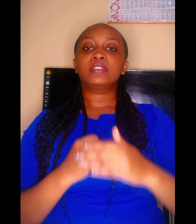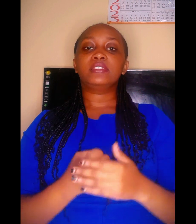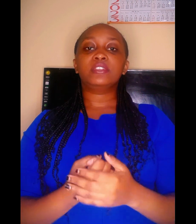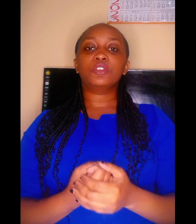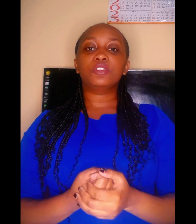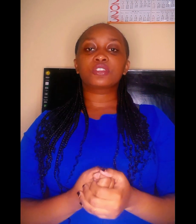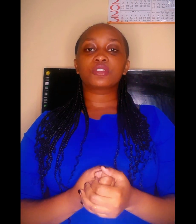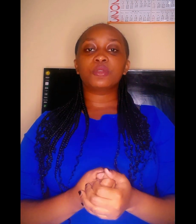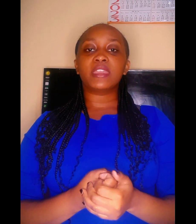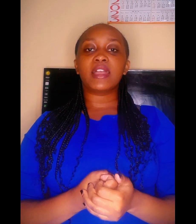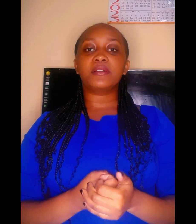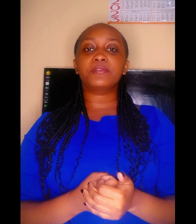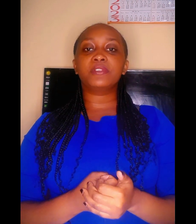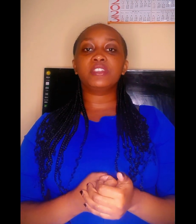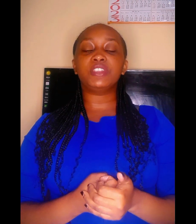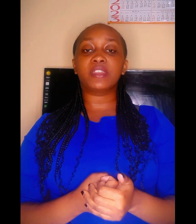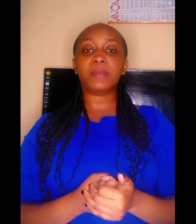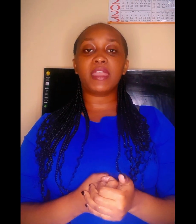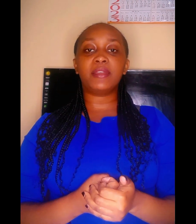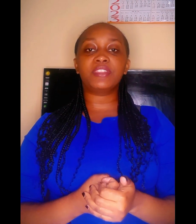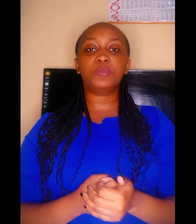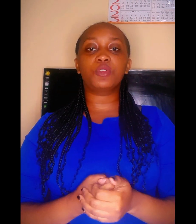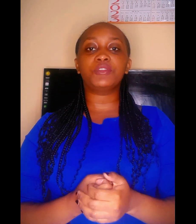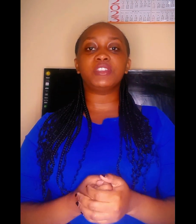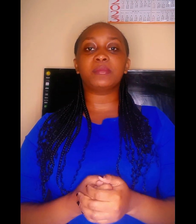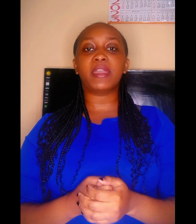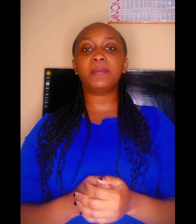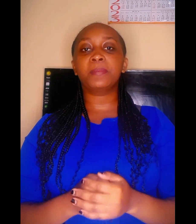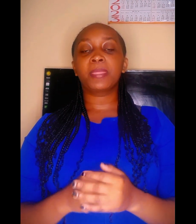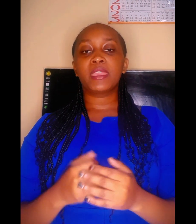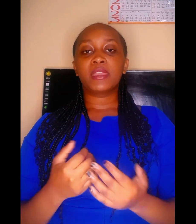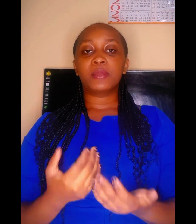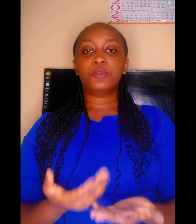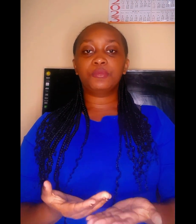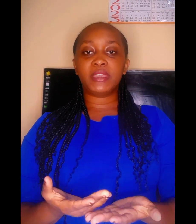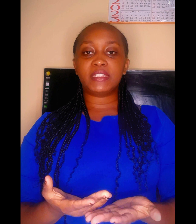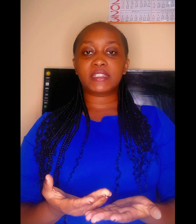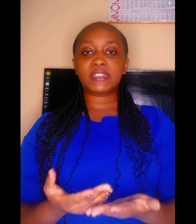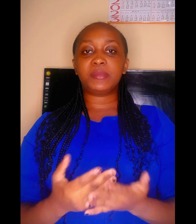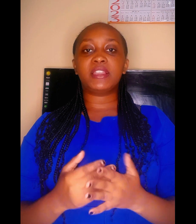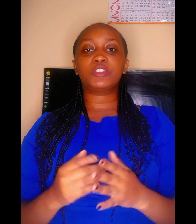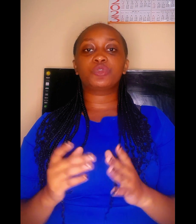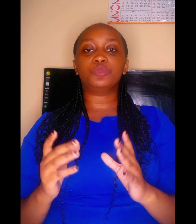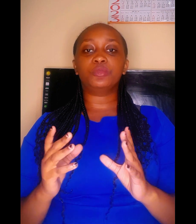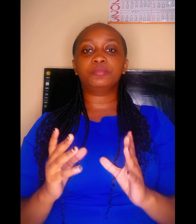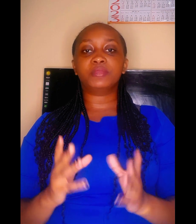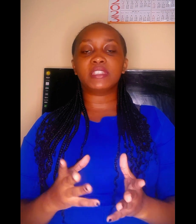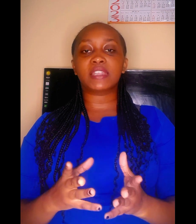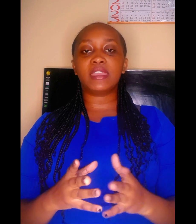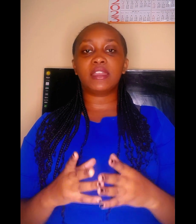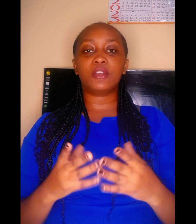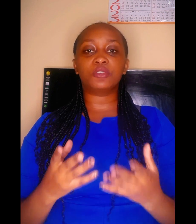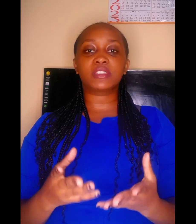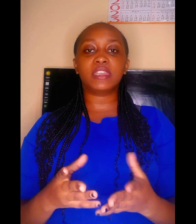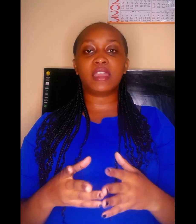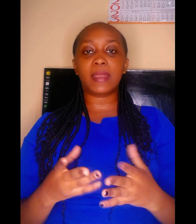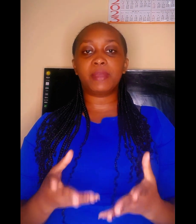Then also we have Jeremiah, the book of Jeremiah. Movement similar to Isaiah, Hosea,